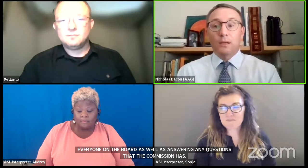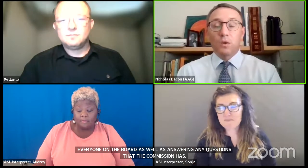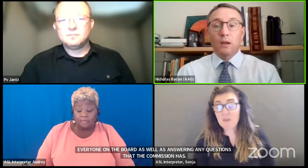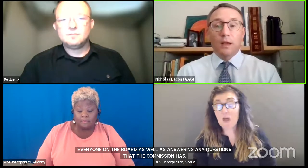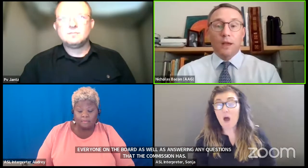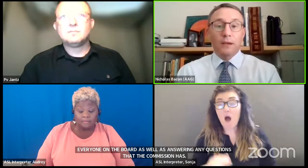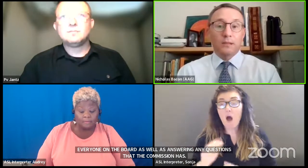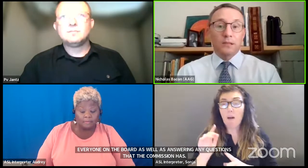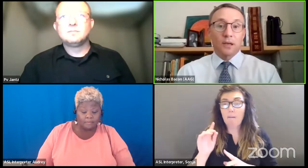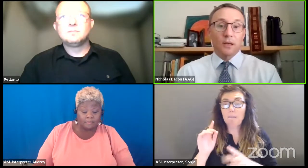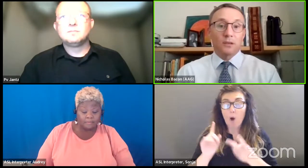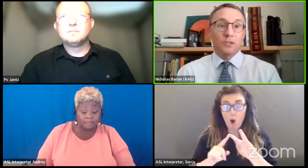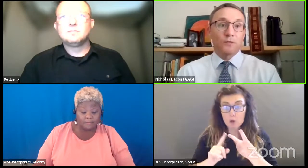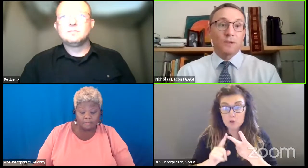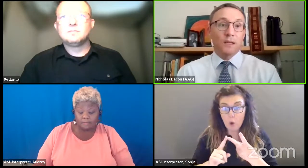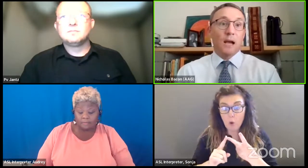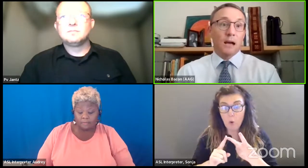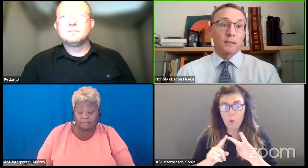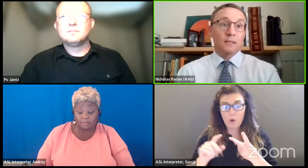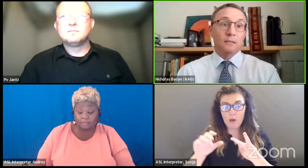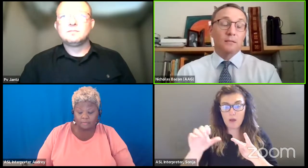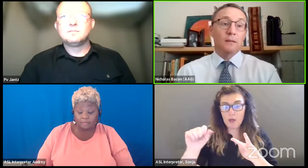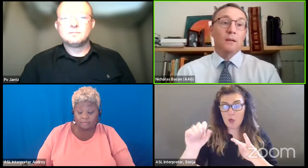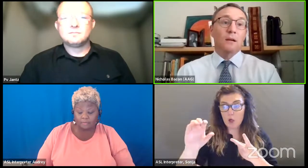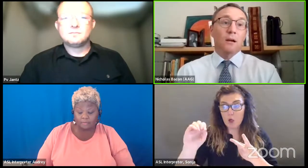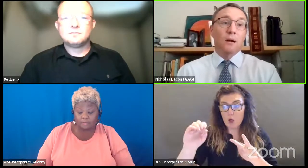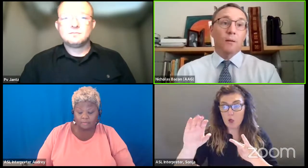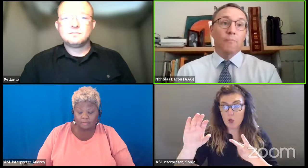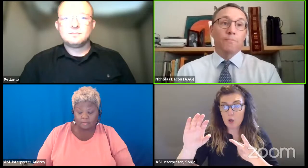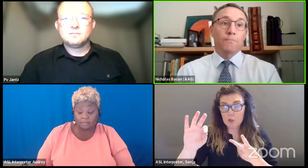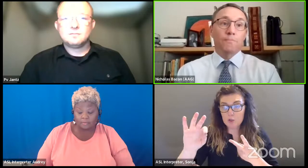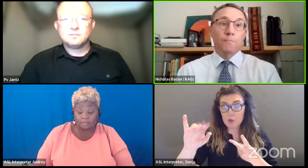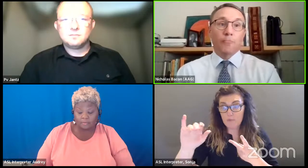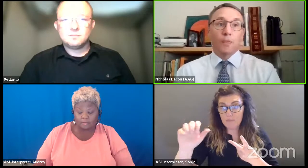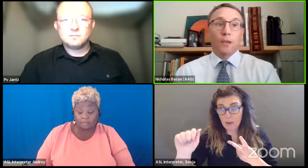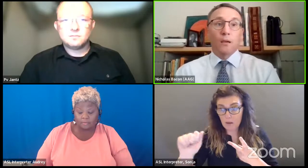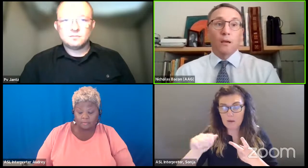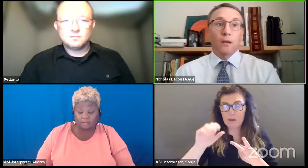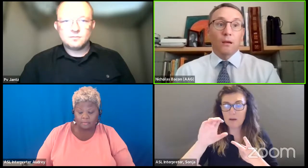and as well as Sophia Cox.